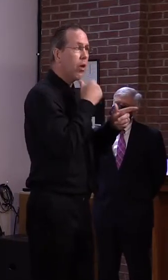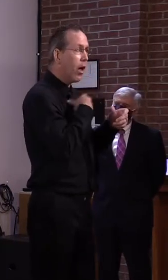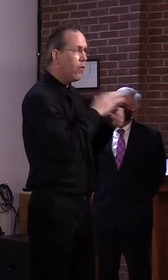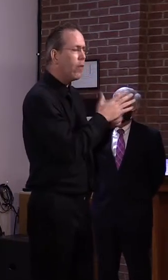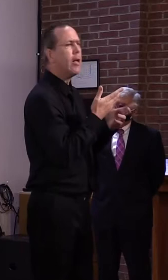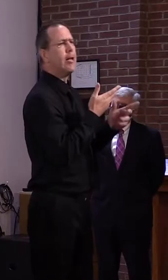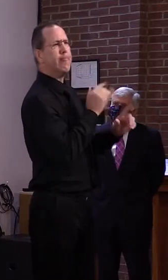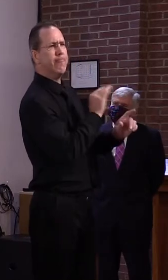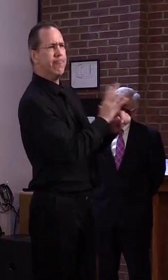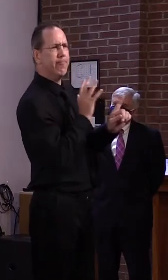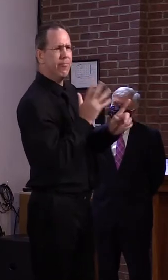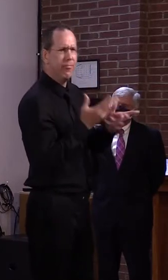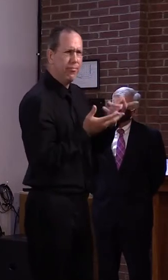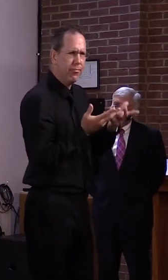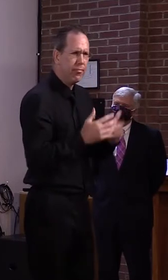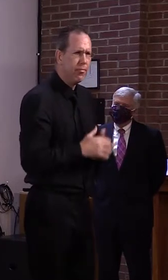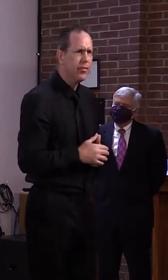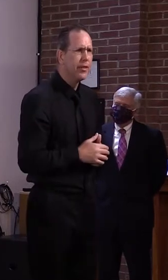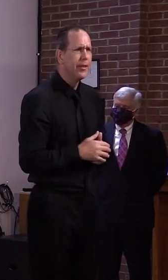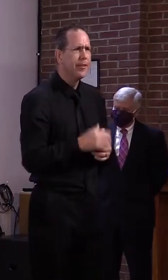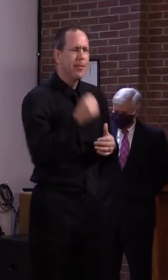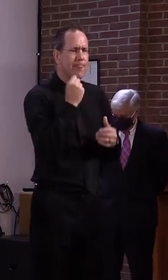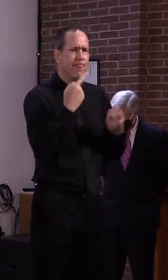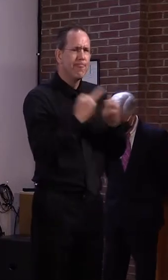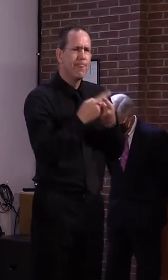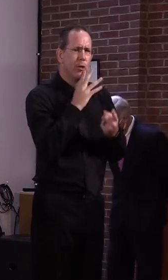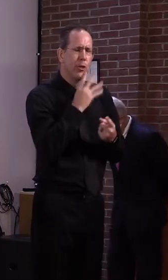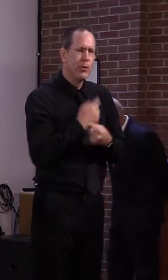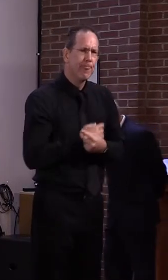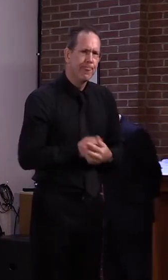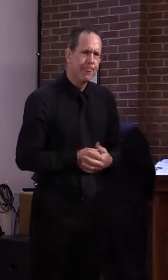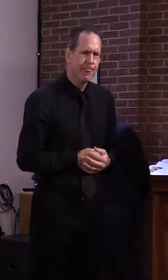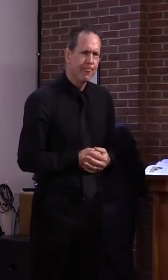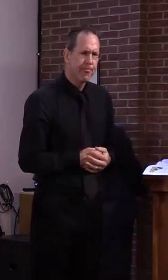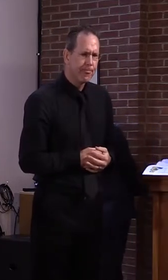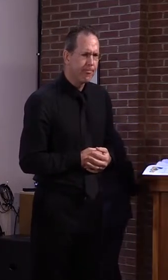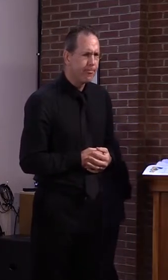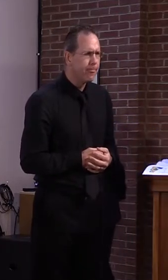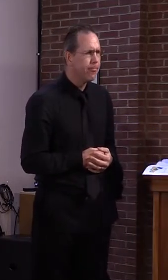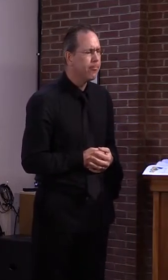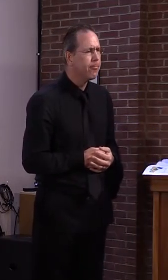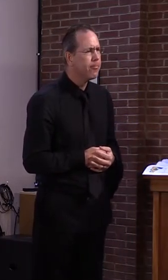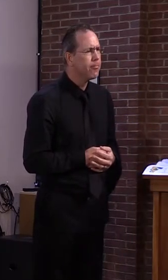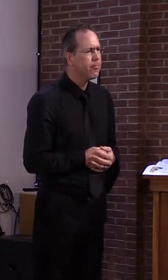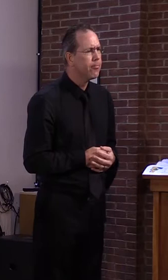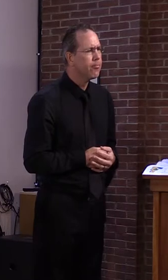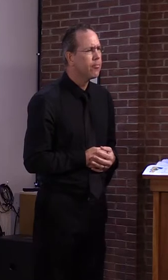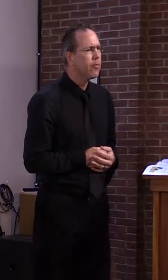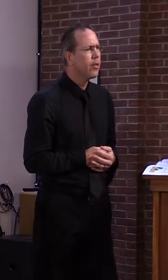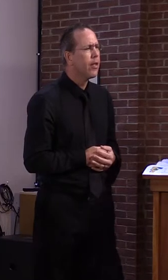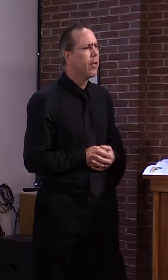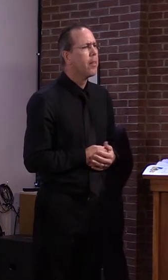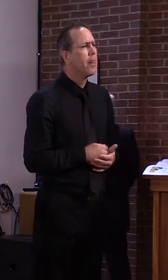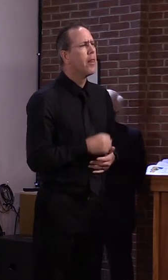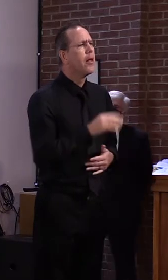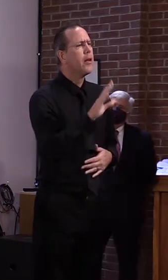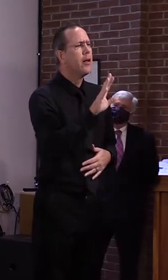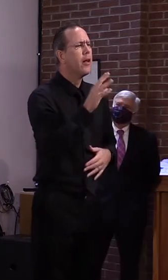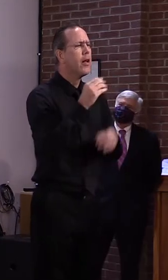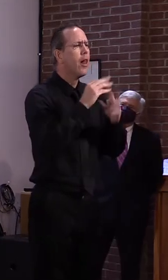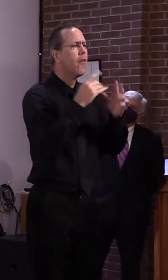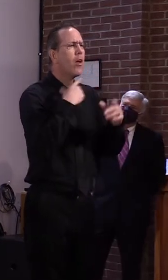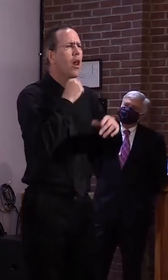inconsistency. Well, you know, to your first question, we haven't consulted any outside experts. I think we have sufficient expertise